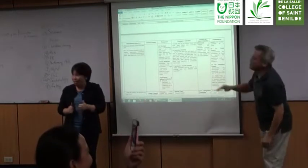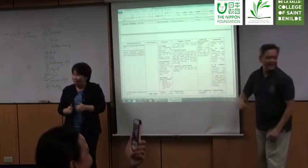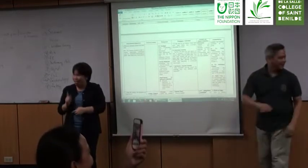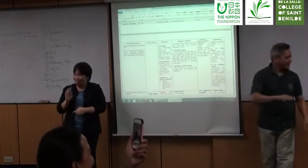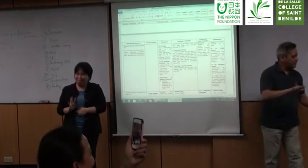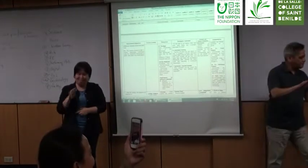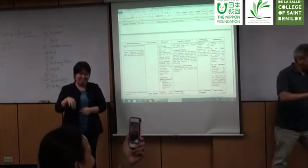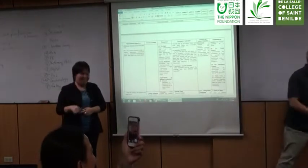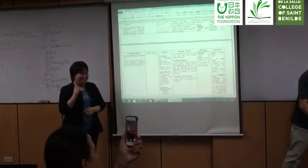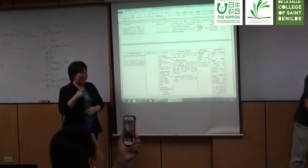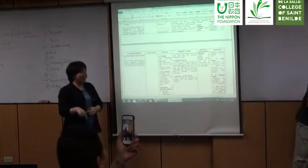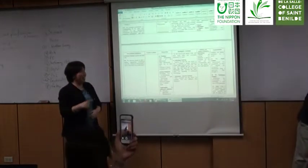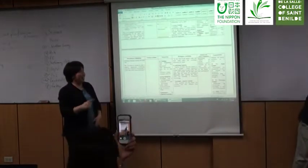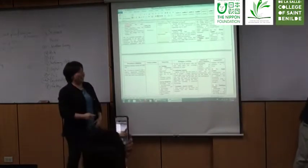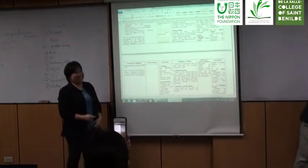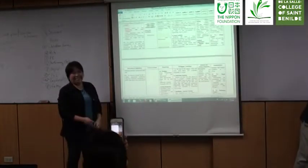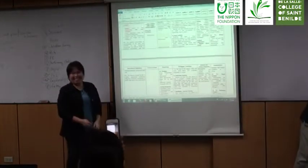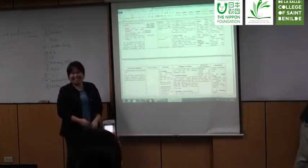Number